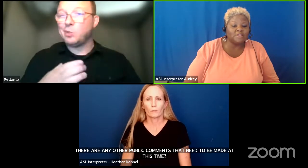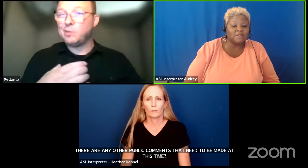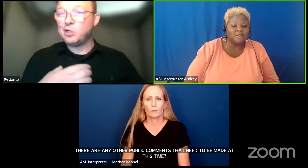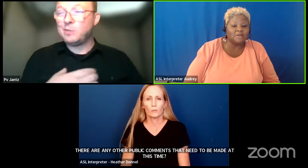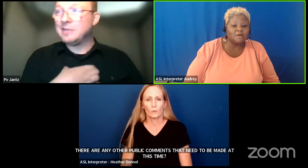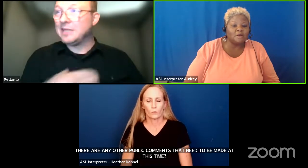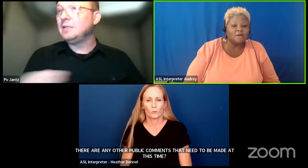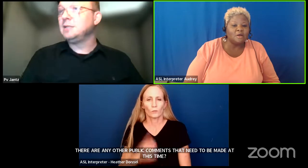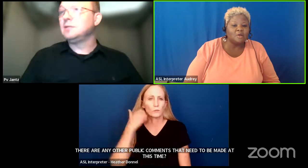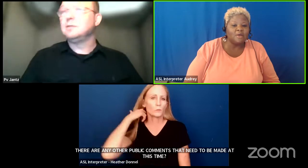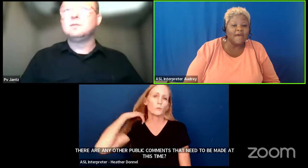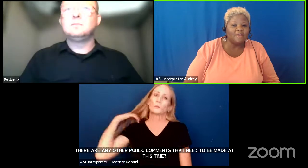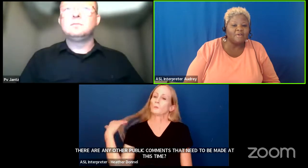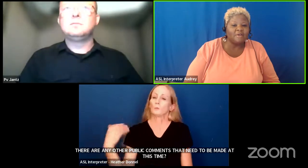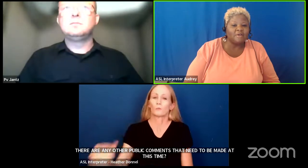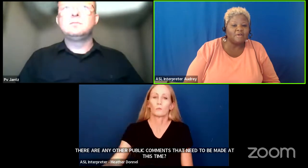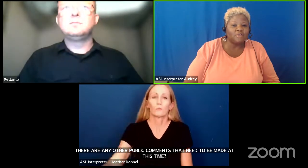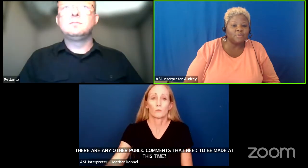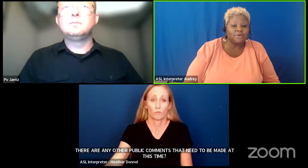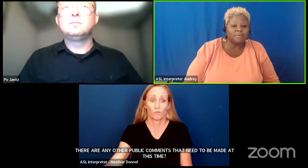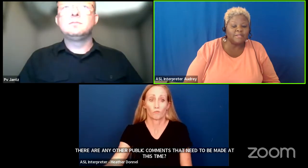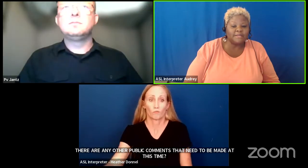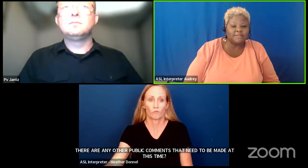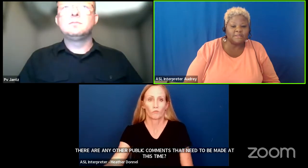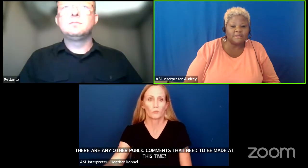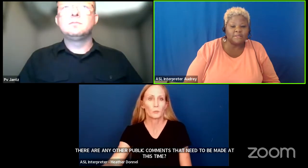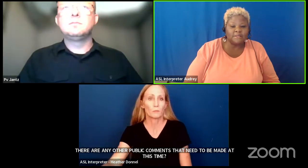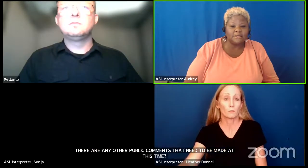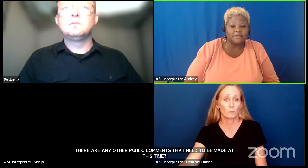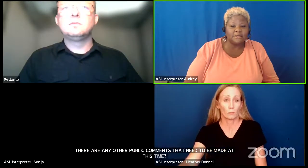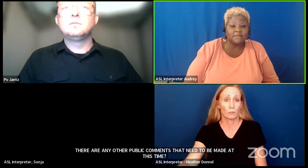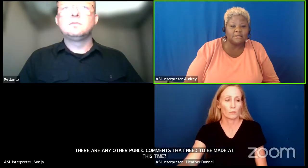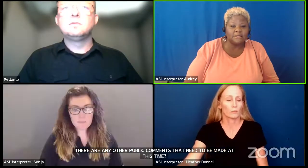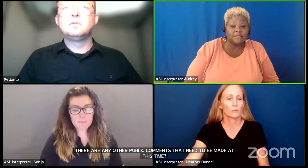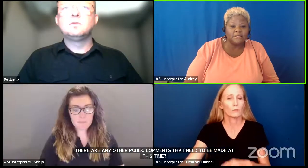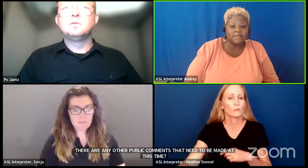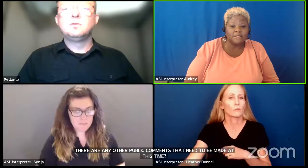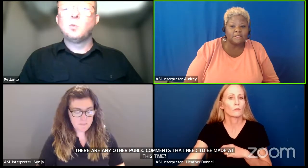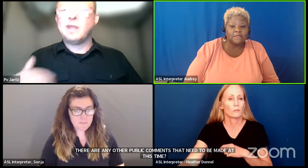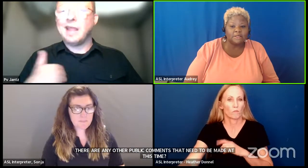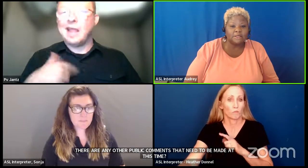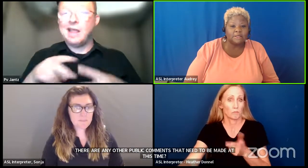the agenda. We have another interpreter complaint.